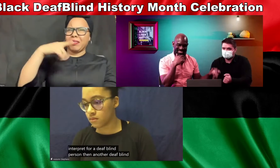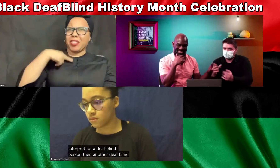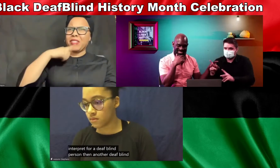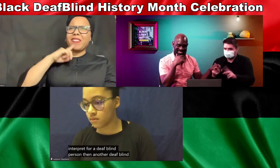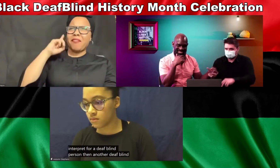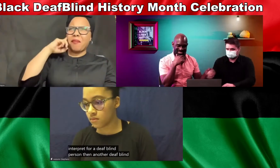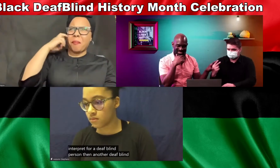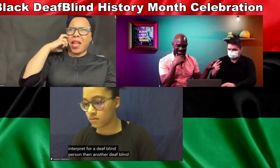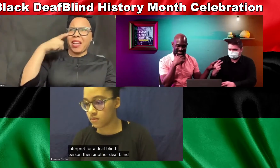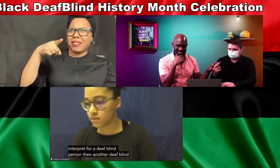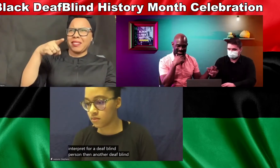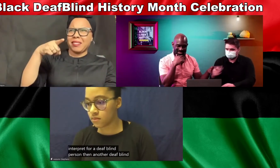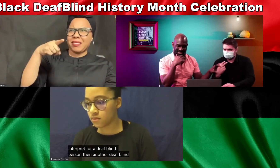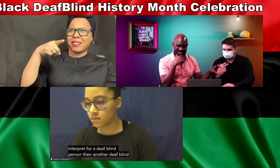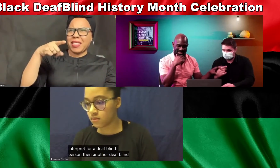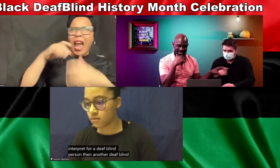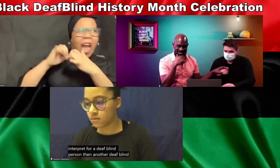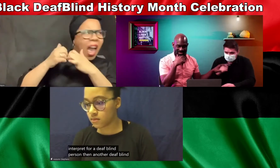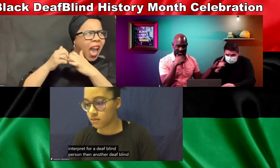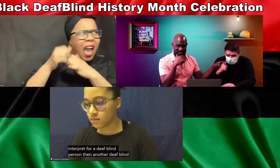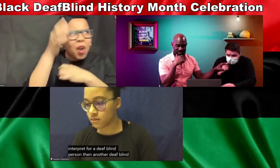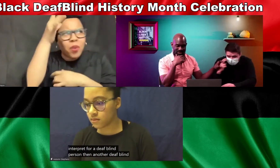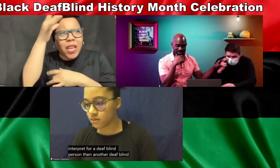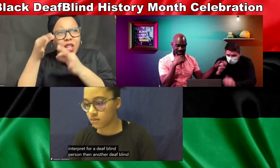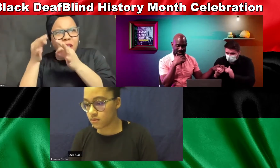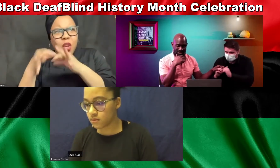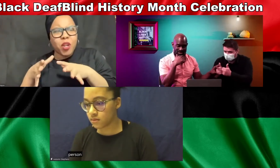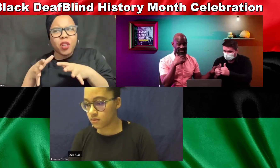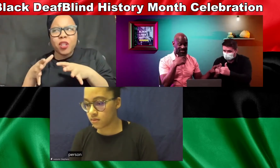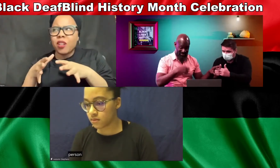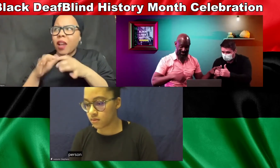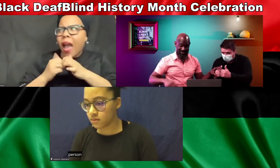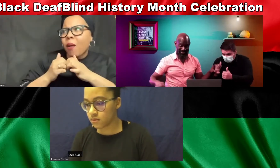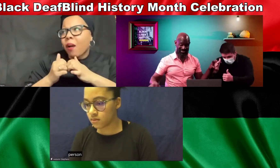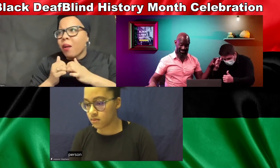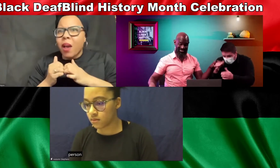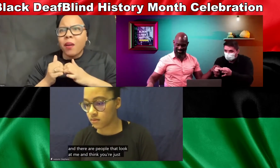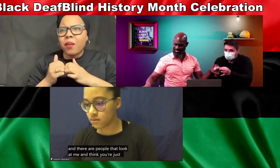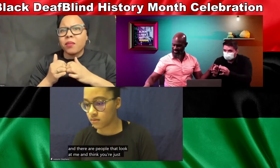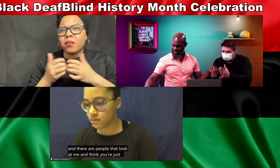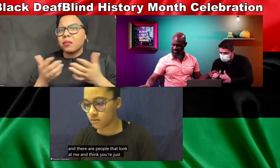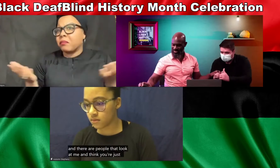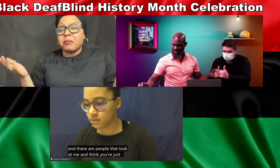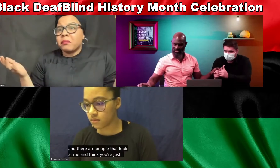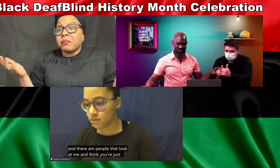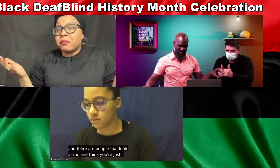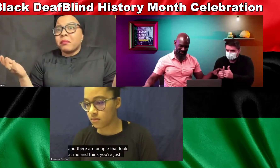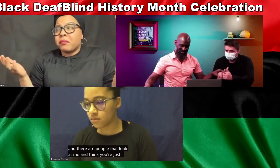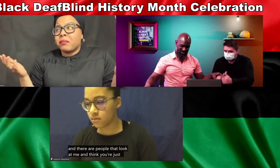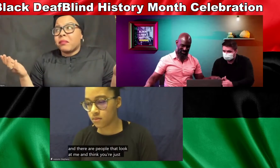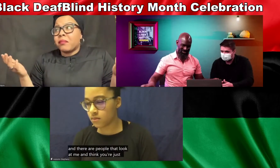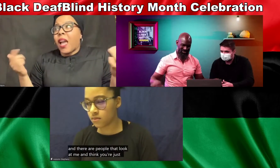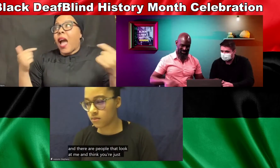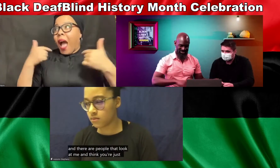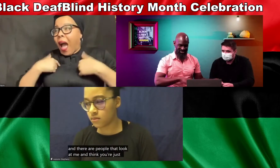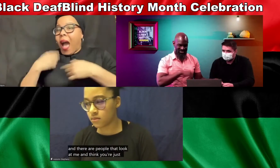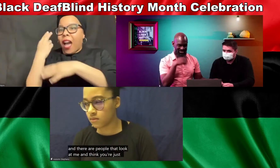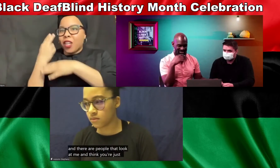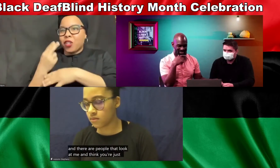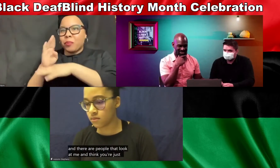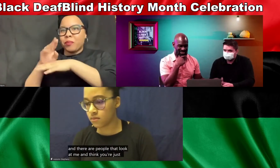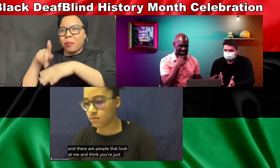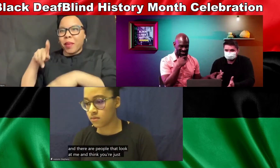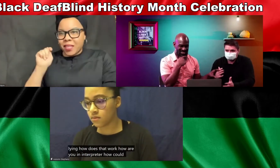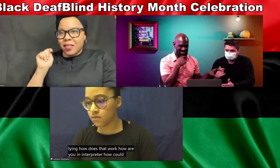And there are people that look at me and think, you're deafblind? How does that work? How are you an interpreter? How could that be?